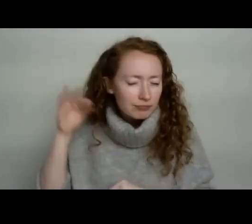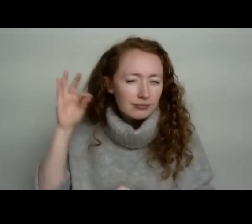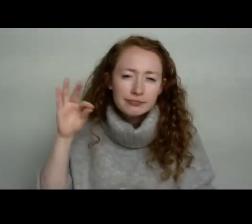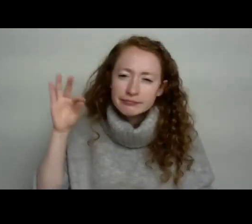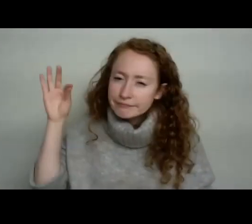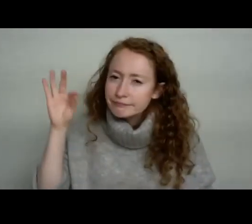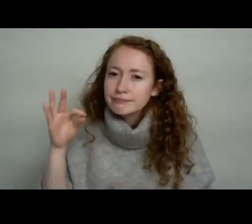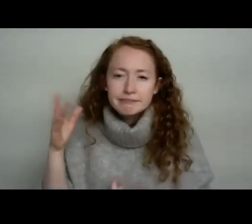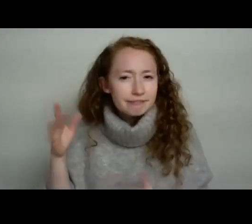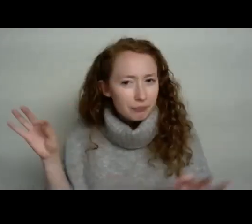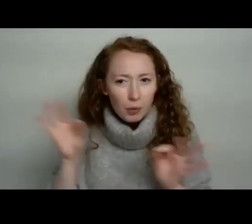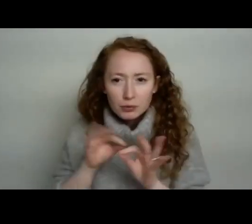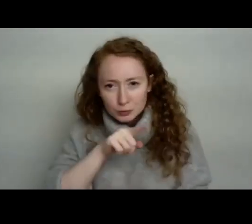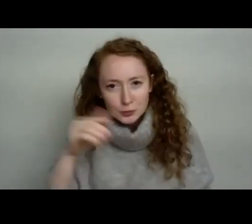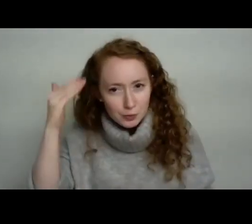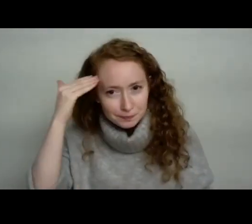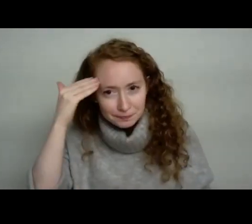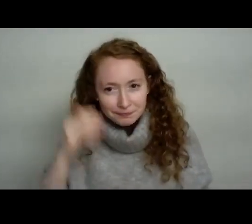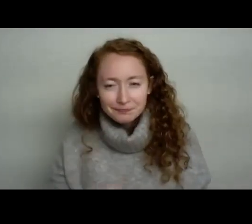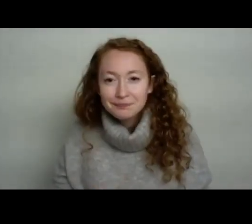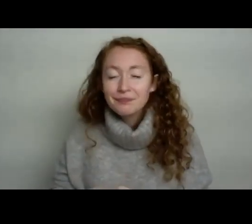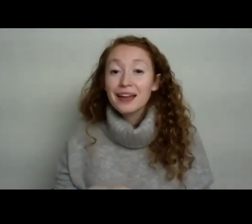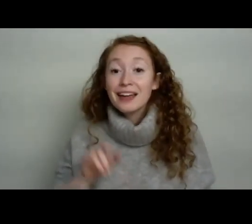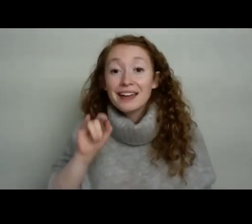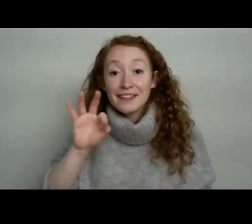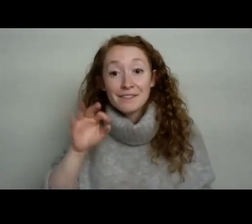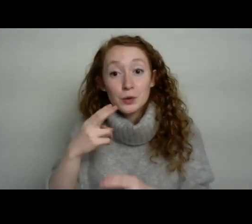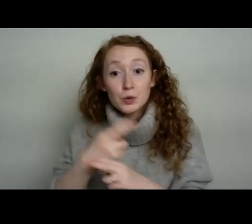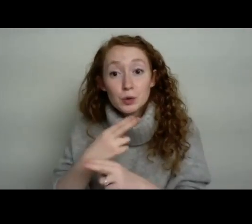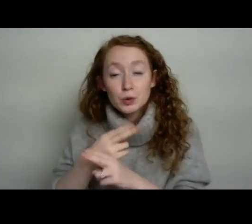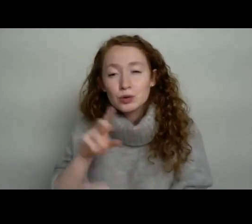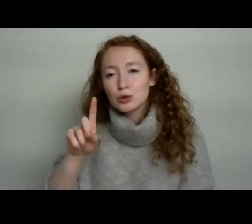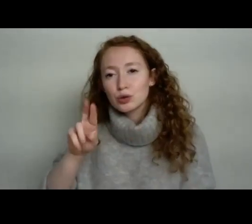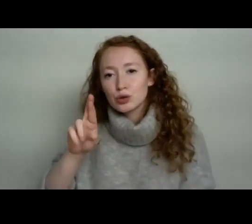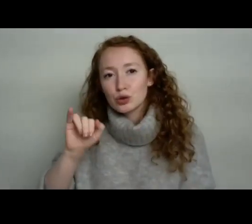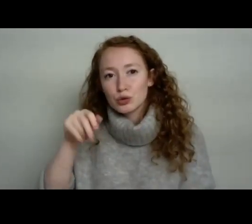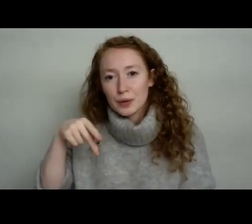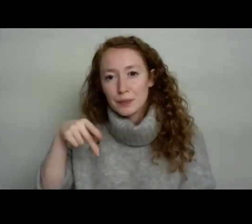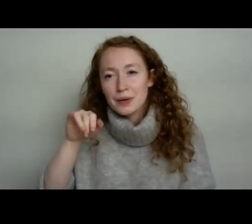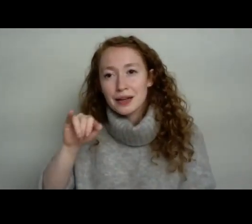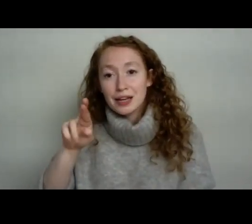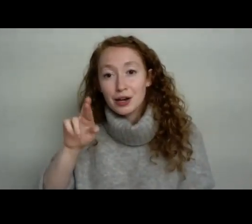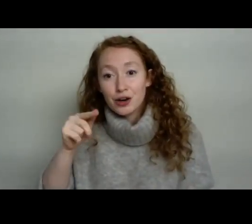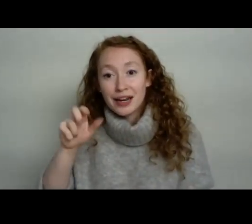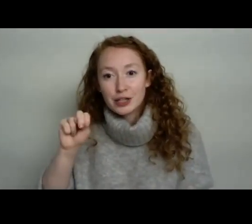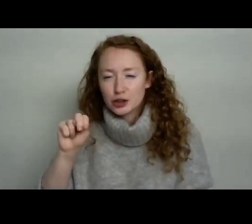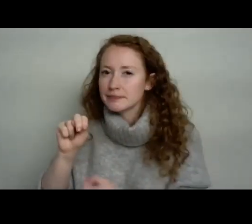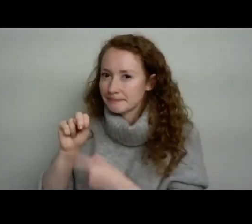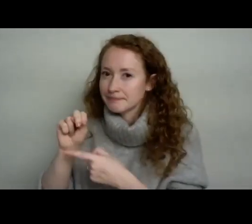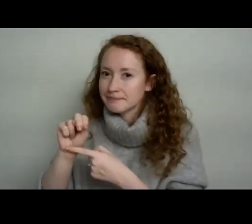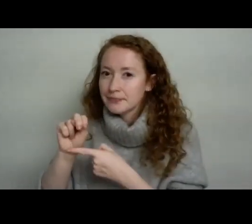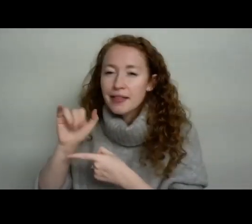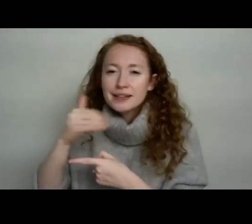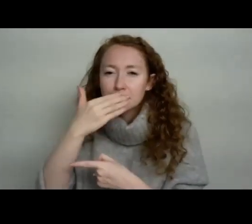mantra. And if you're using drip irrigation, use drip irrigation rather than soaker hoses that send water in all the directions. Drip